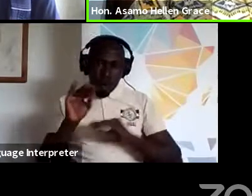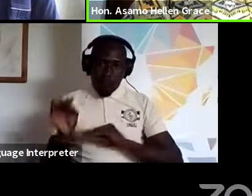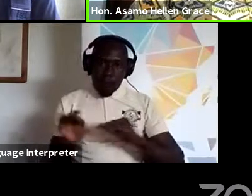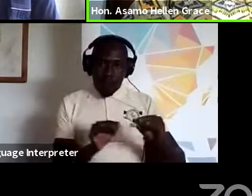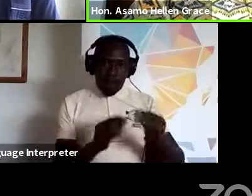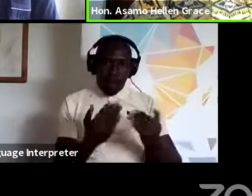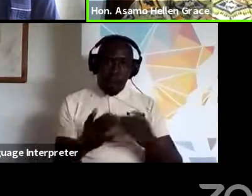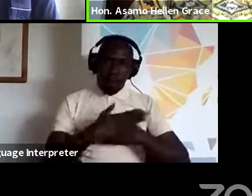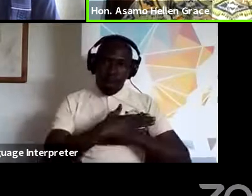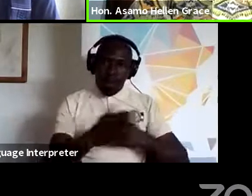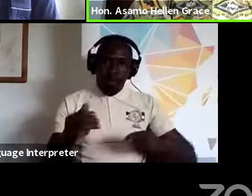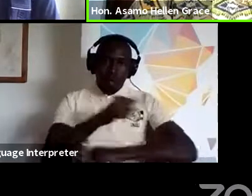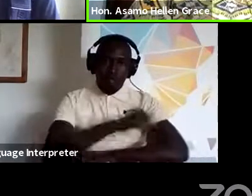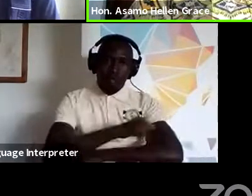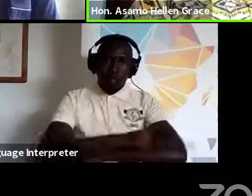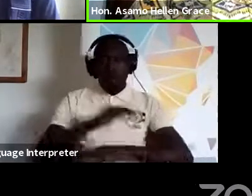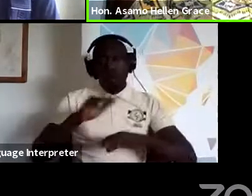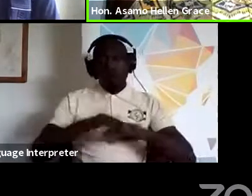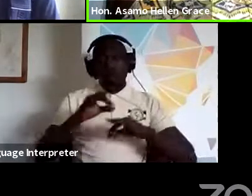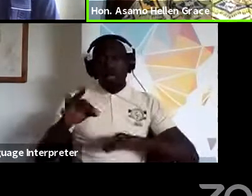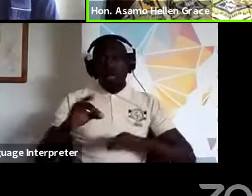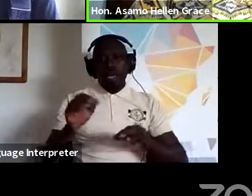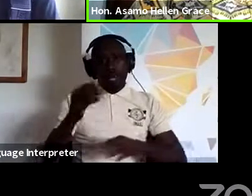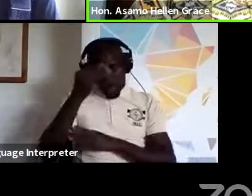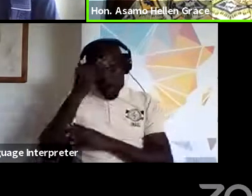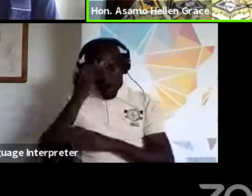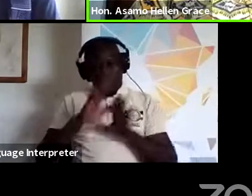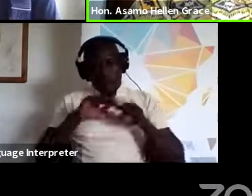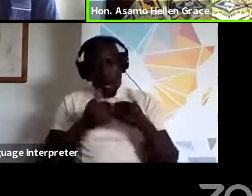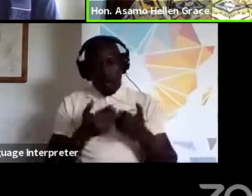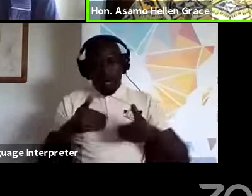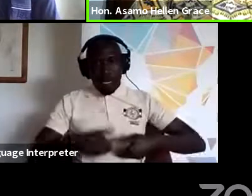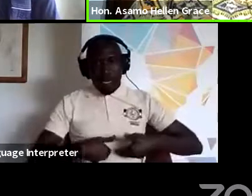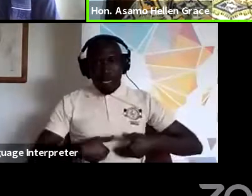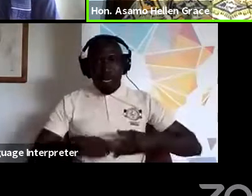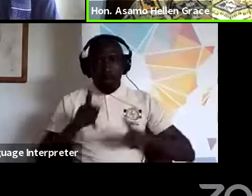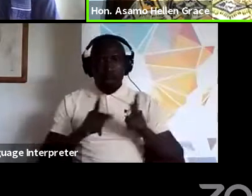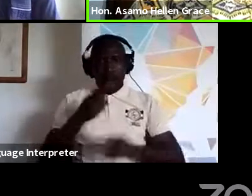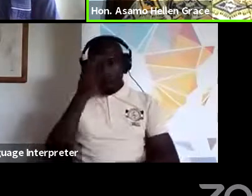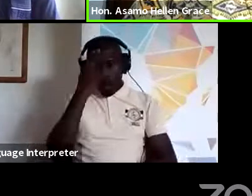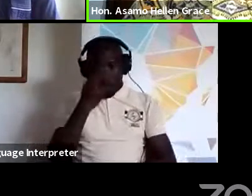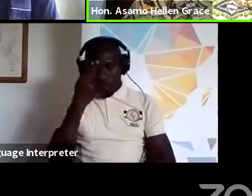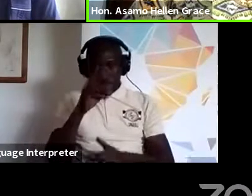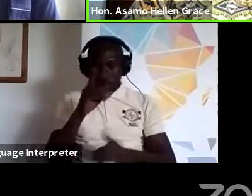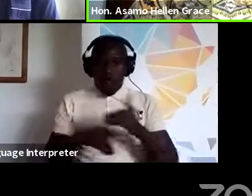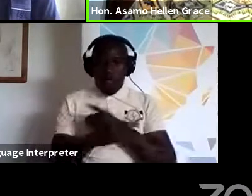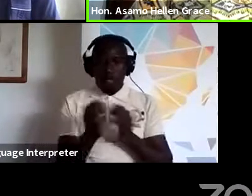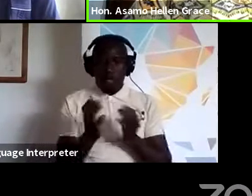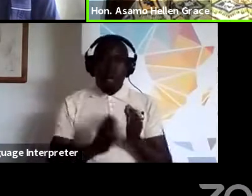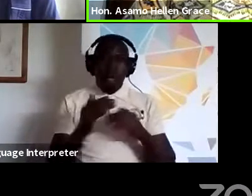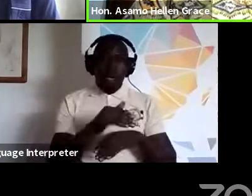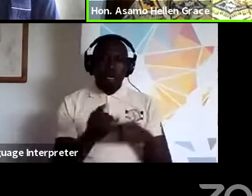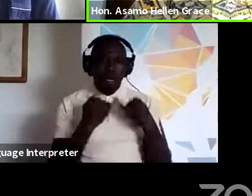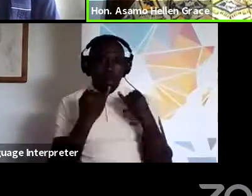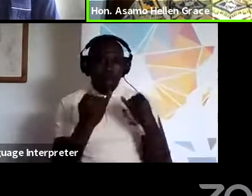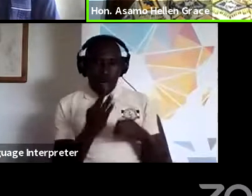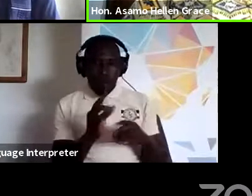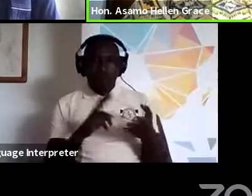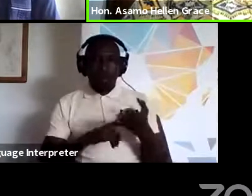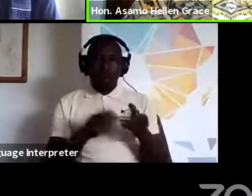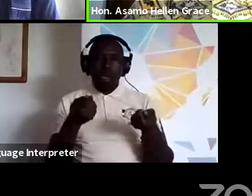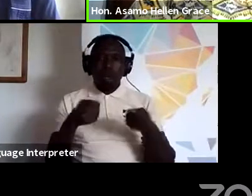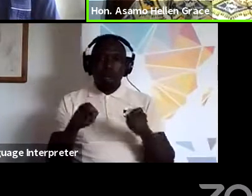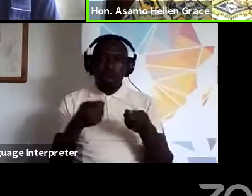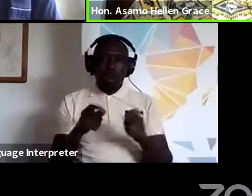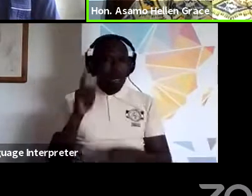schools on the online education. How will the young people, all learners with disabilities, access if we are going to use radios? The